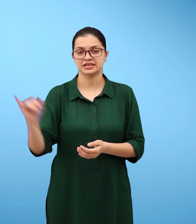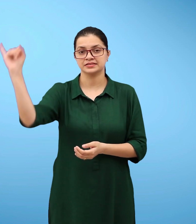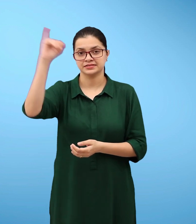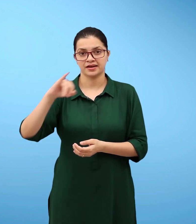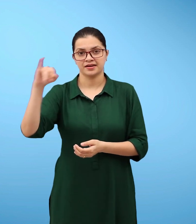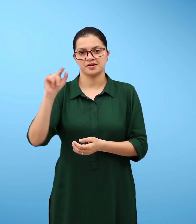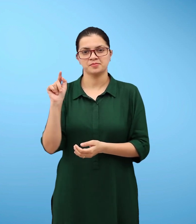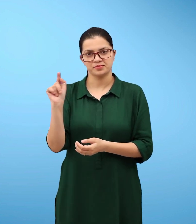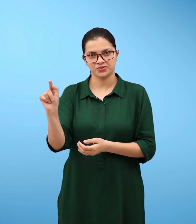Number 6.